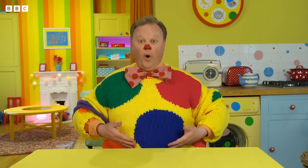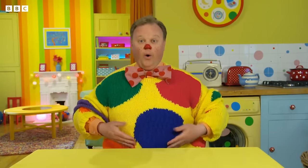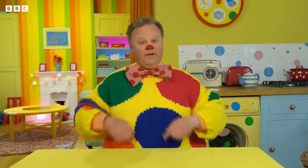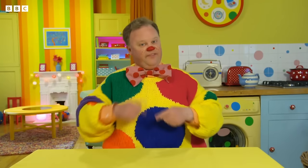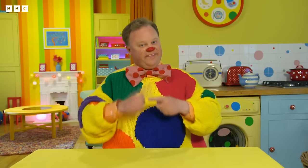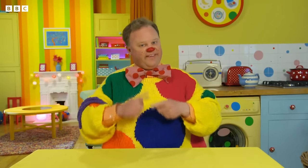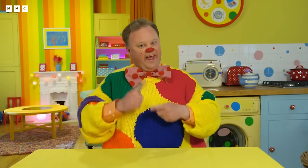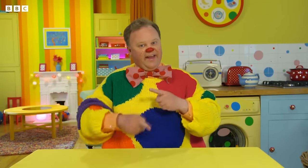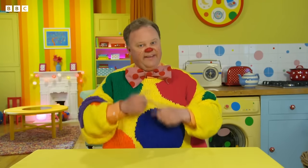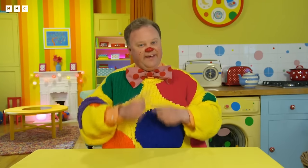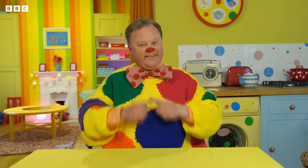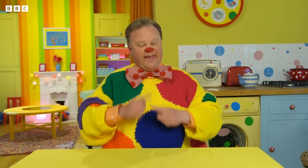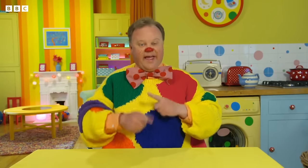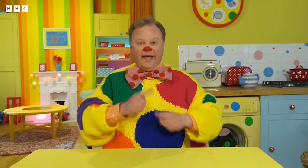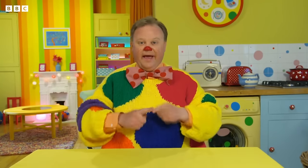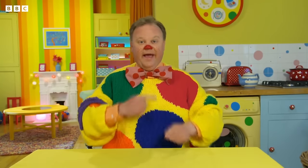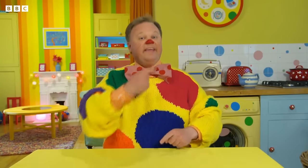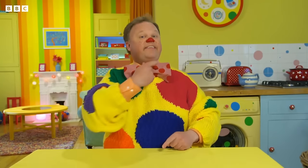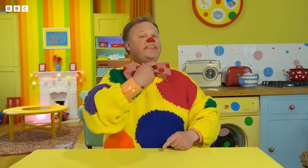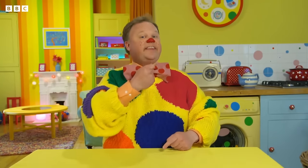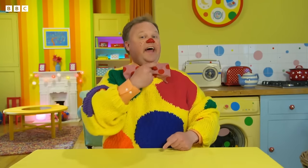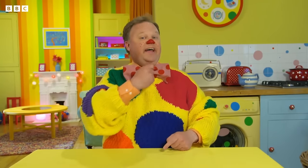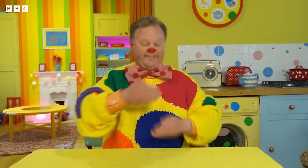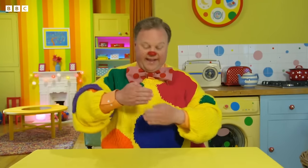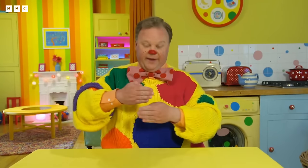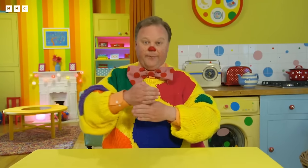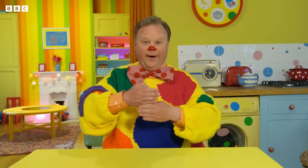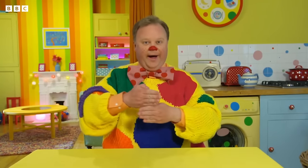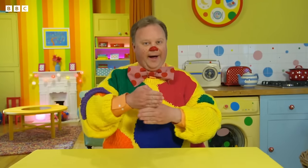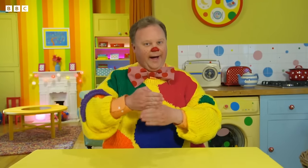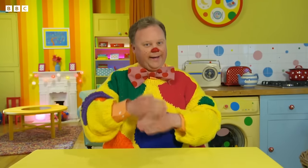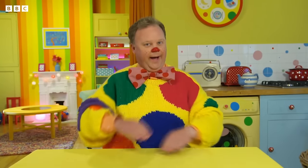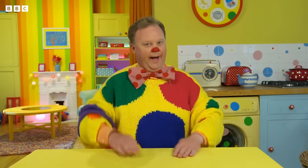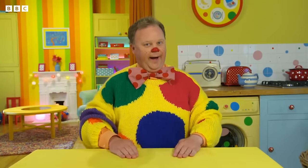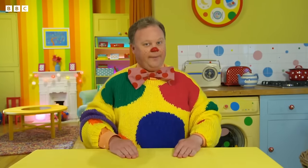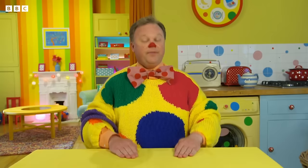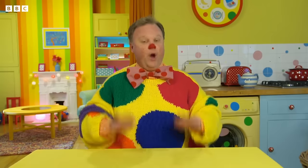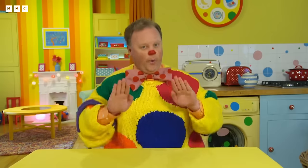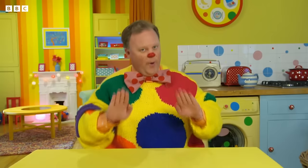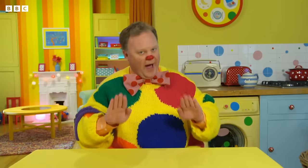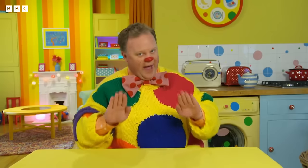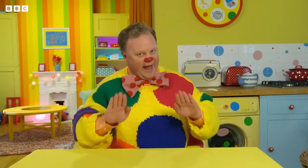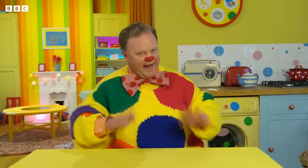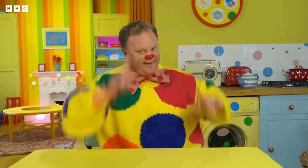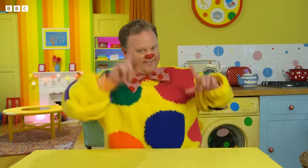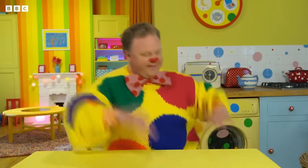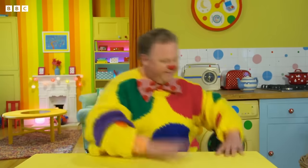all of this knitting is thirsty work. Oh, wait.